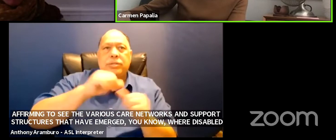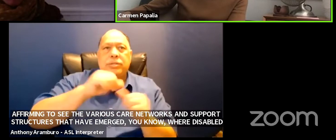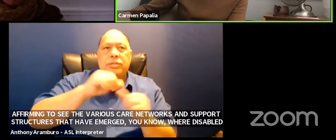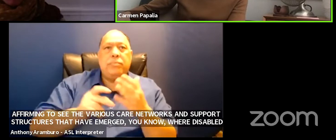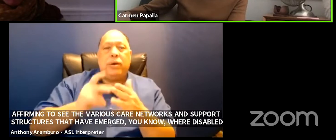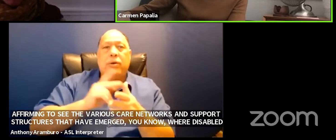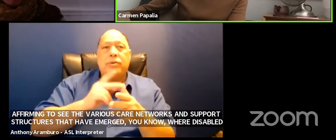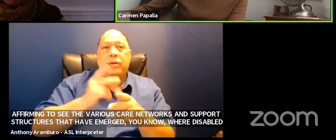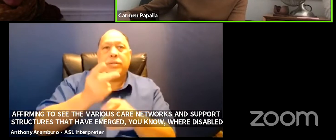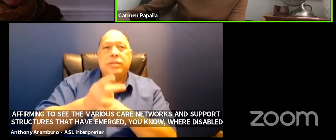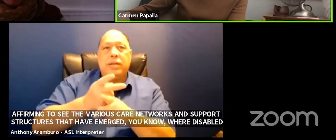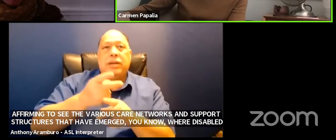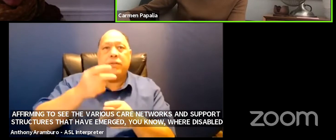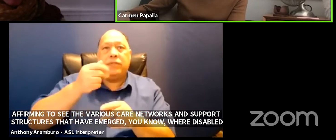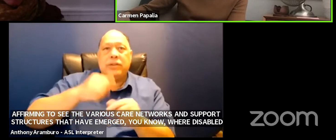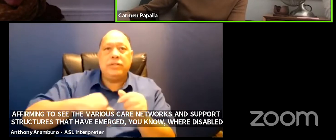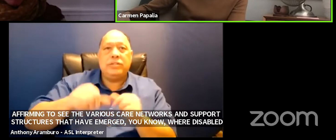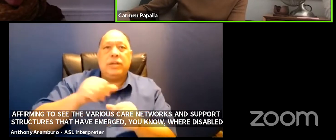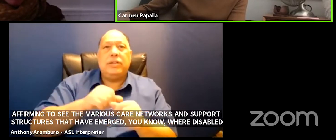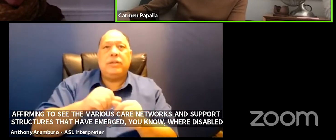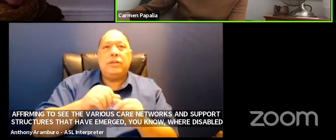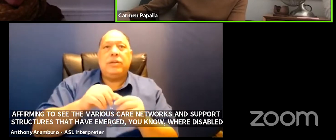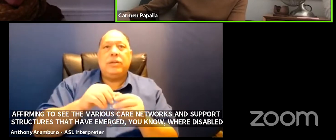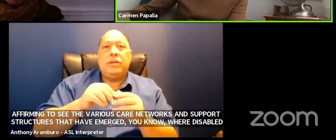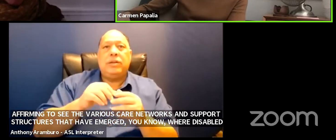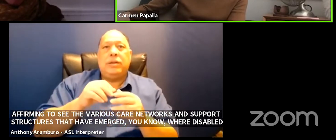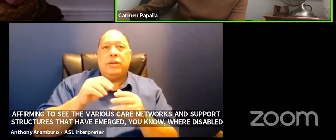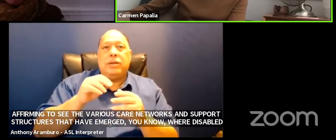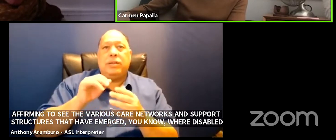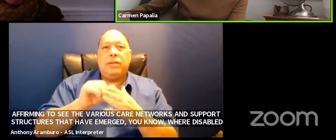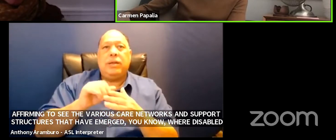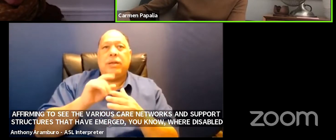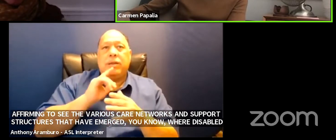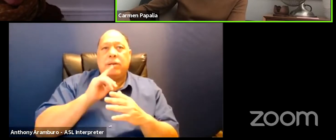those who have you know, are